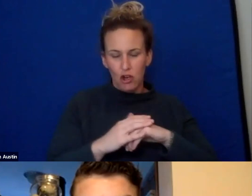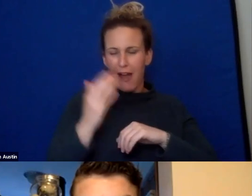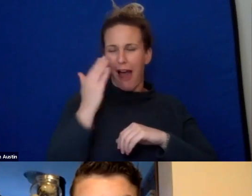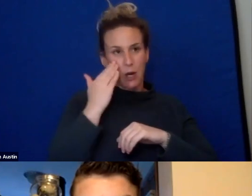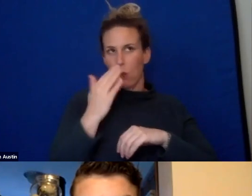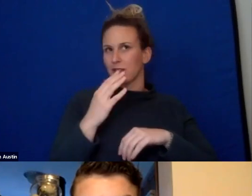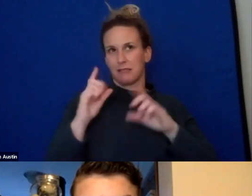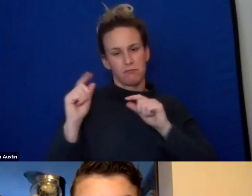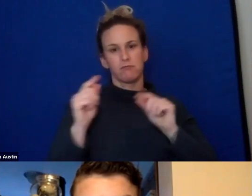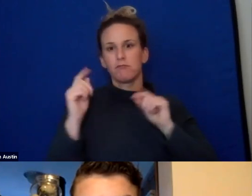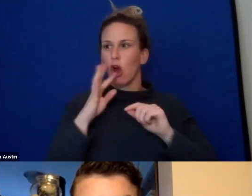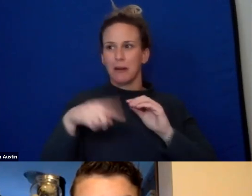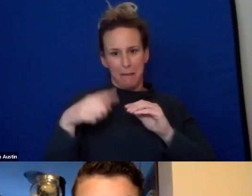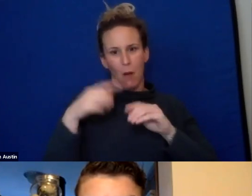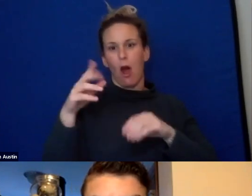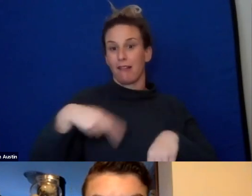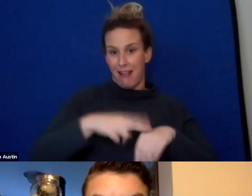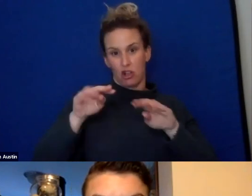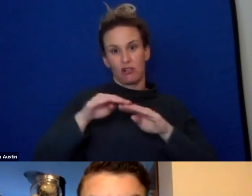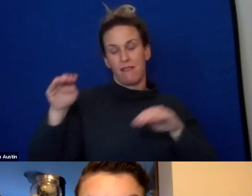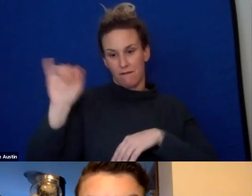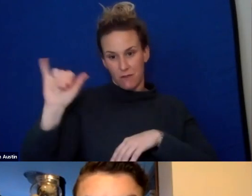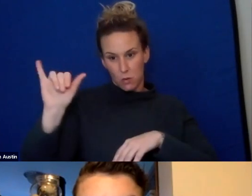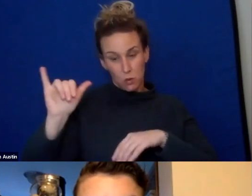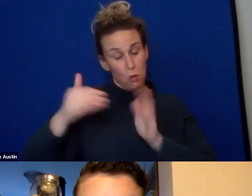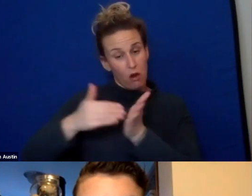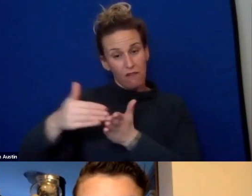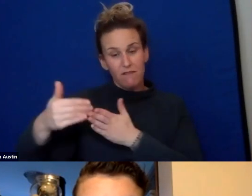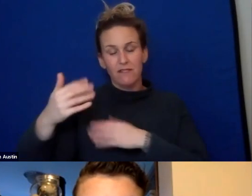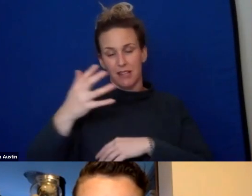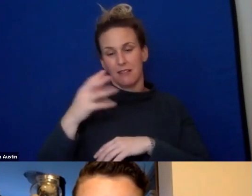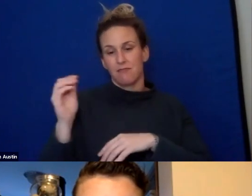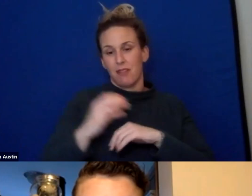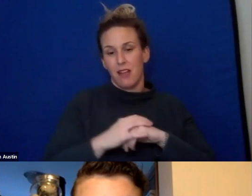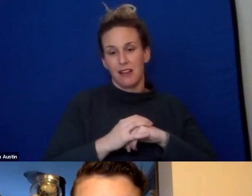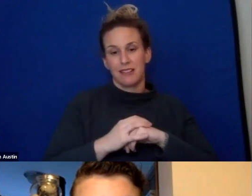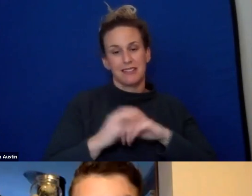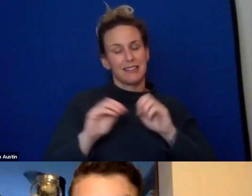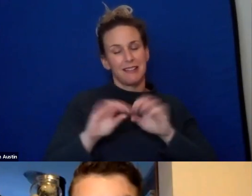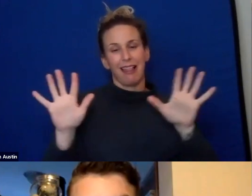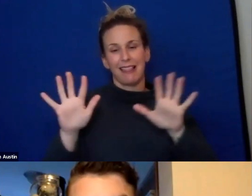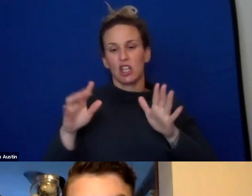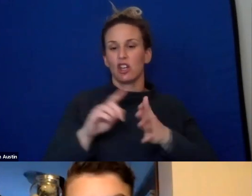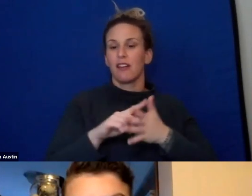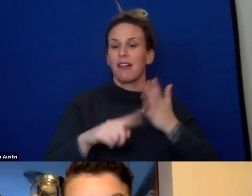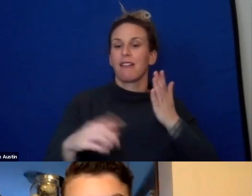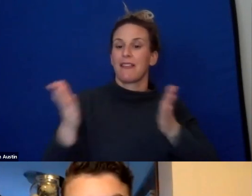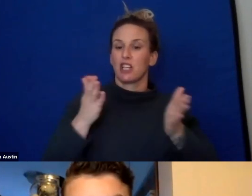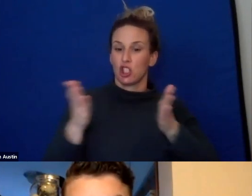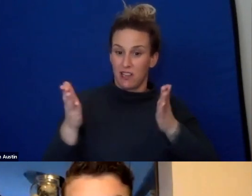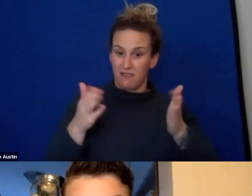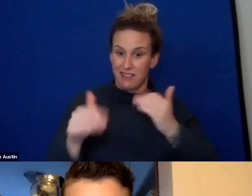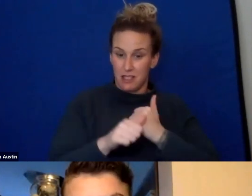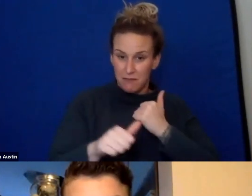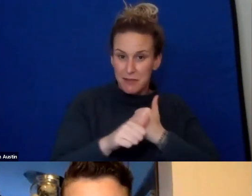about um on the national level as well pretty frequently and i think it's it's very clear that these services have been dangerous